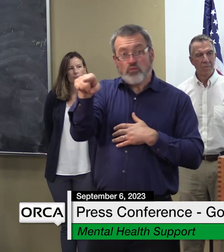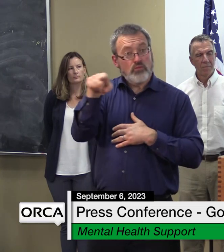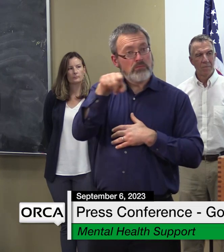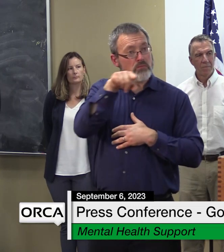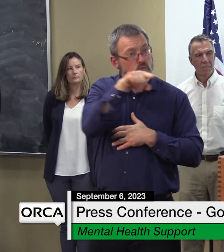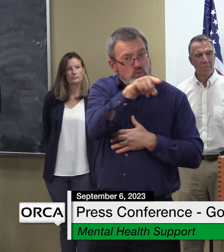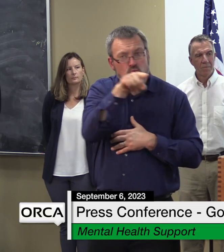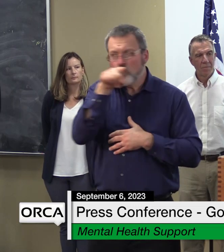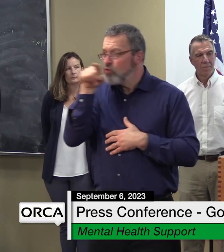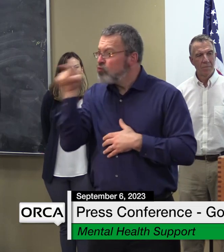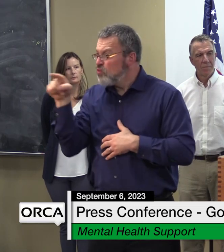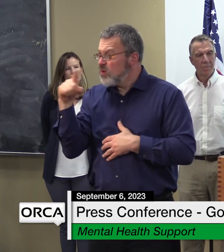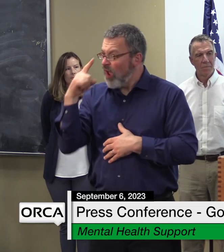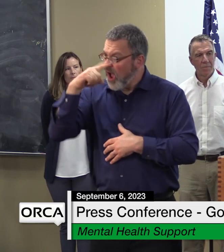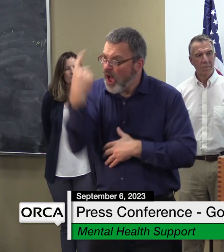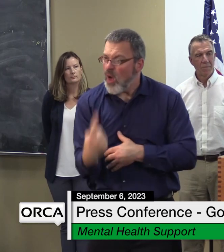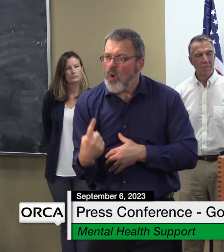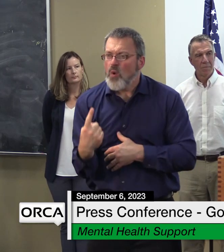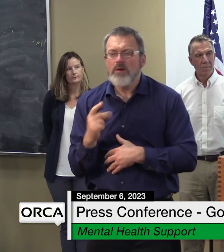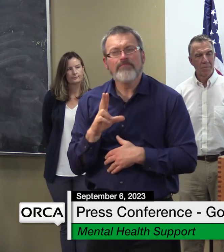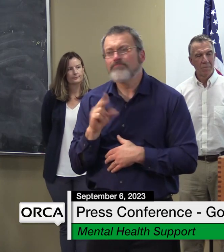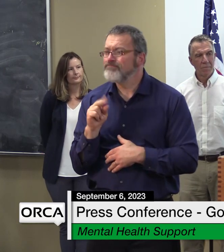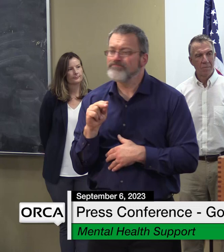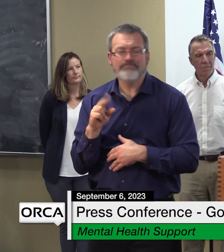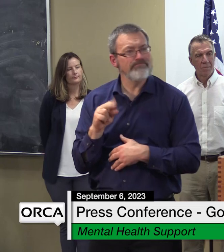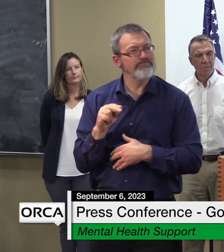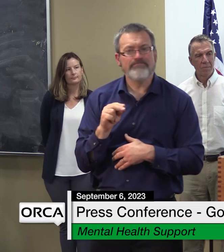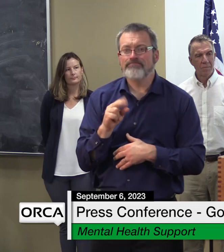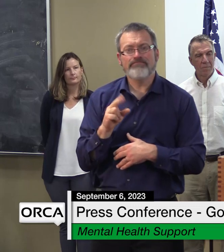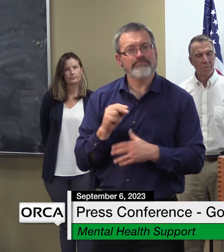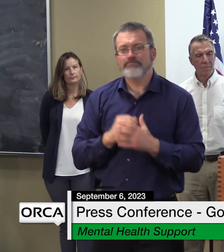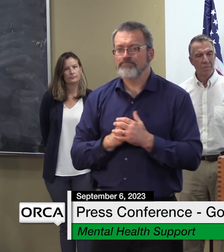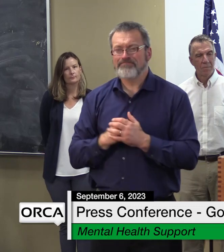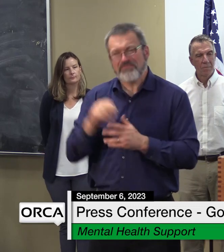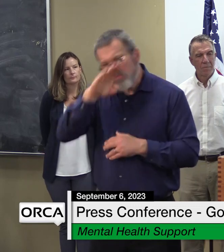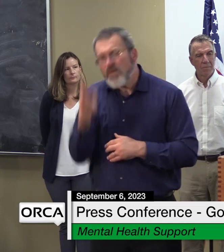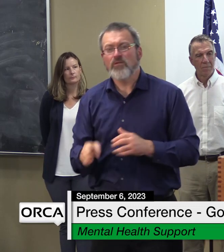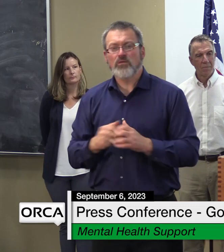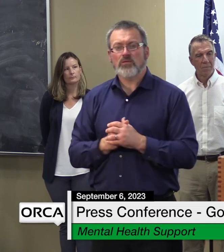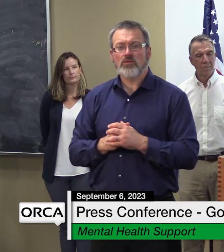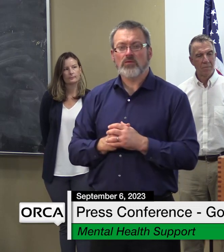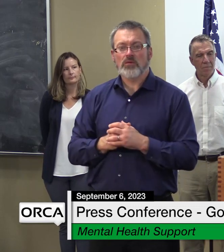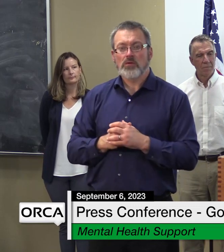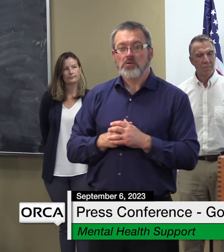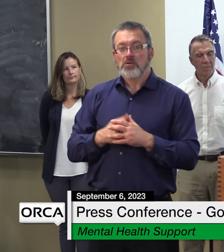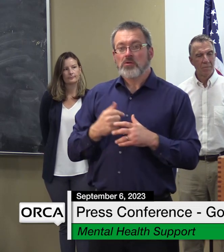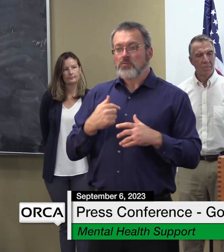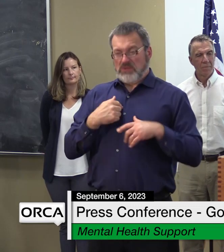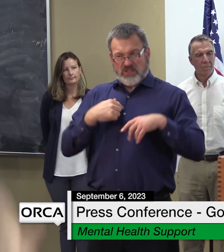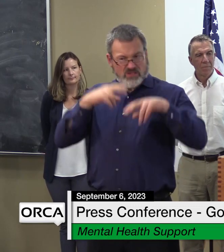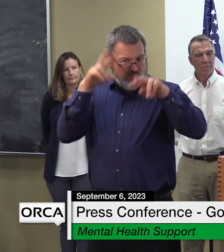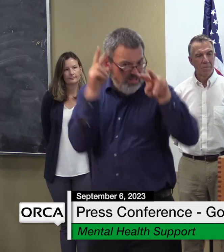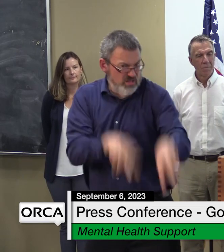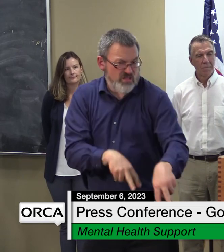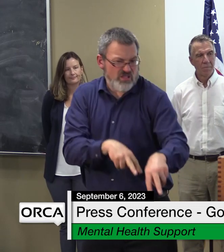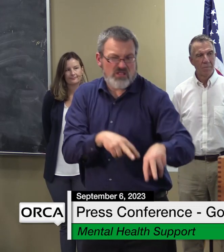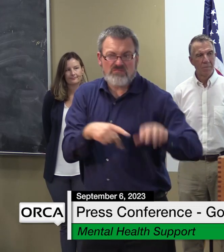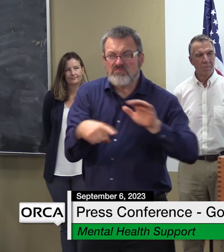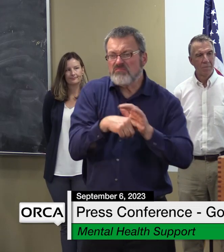the conversation going. Together, we can break mental health stigmas and work to make each day a little brighter. Thank